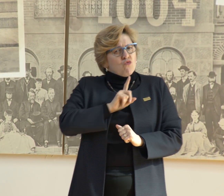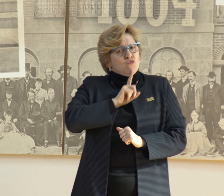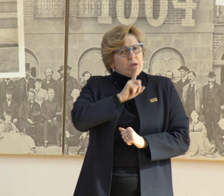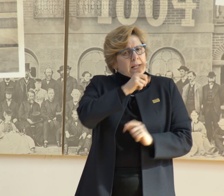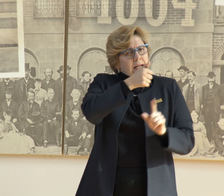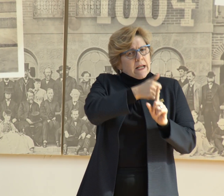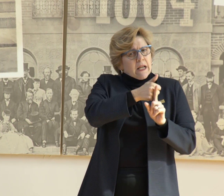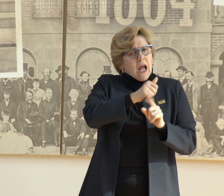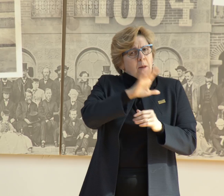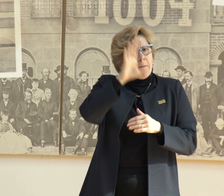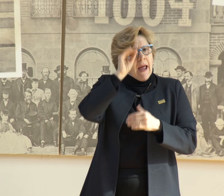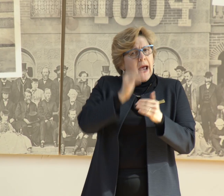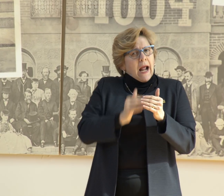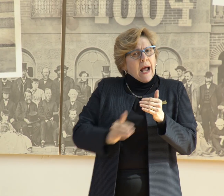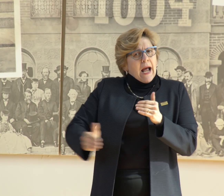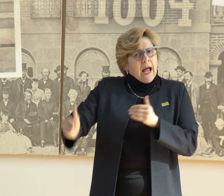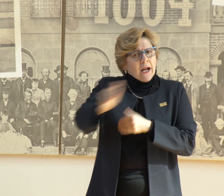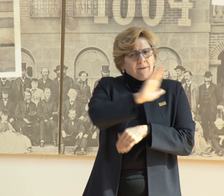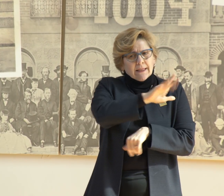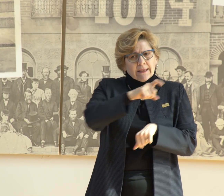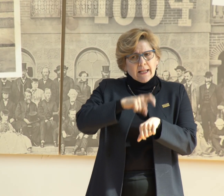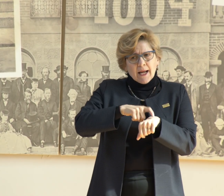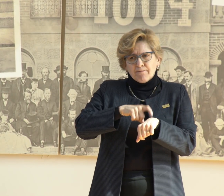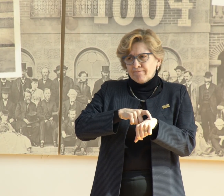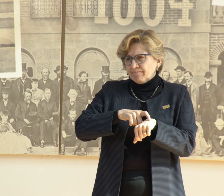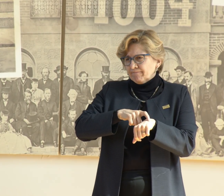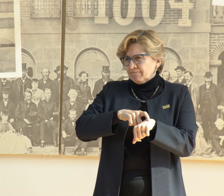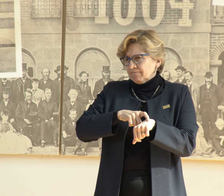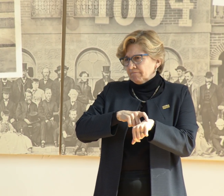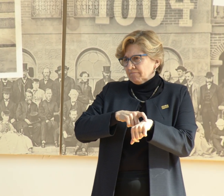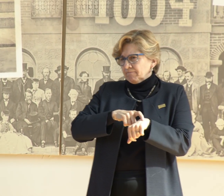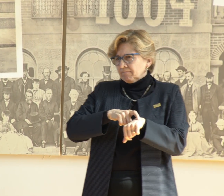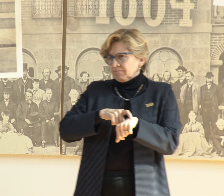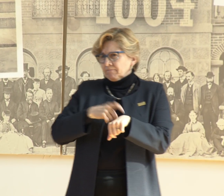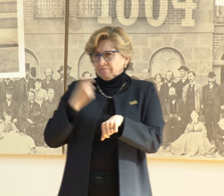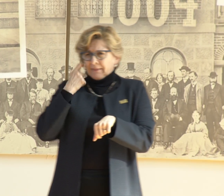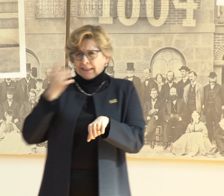me realize how Bernard Bragg was a man far ahead of his time.